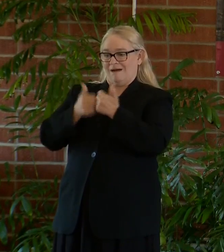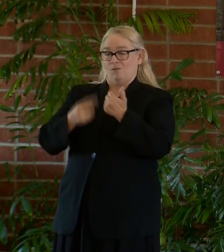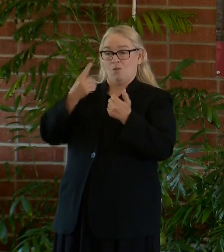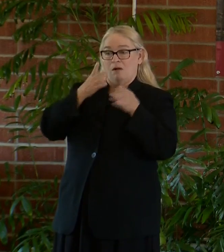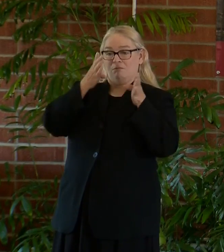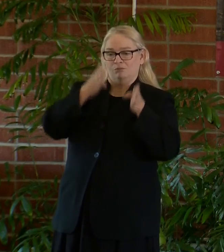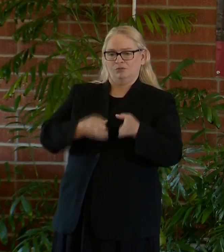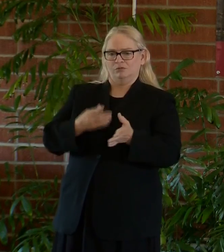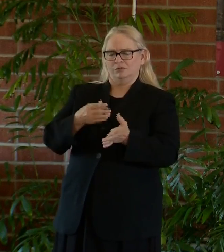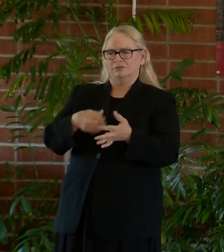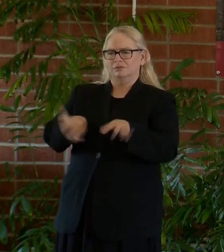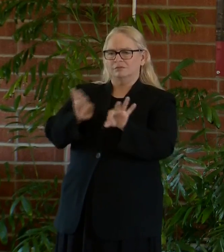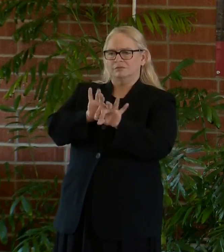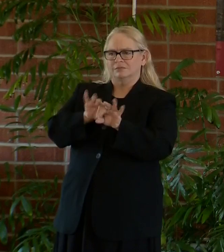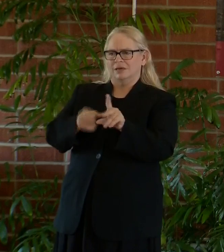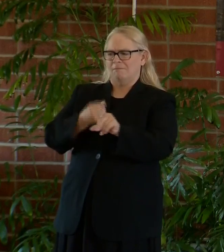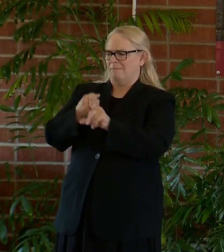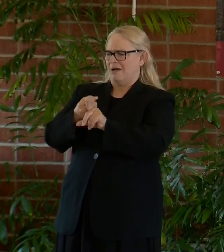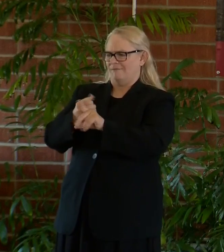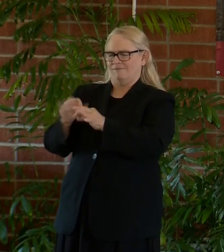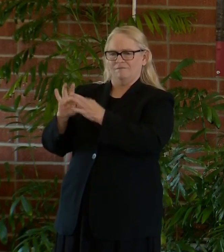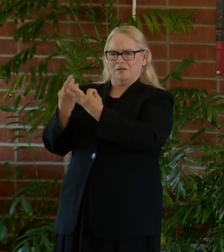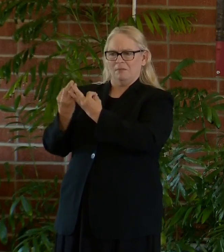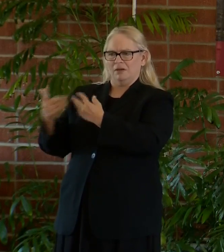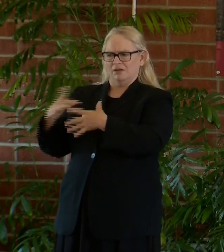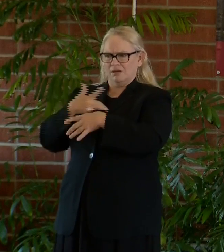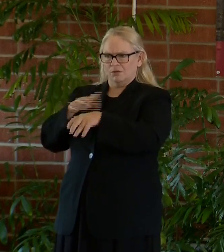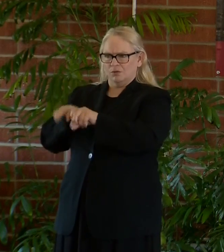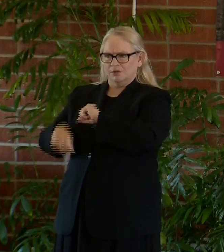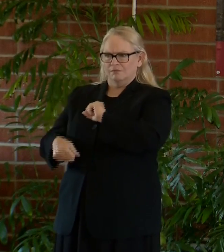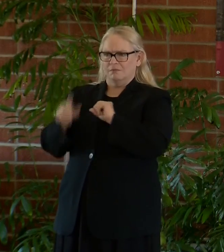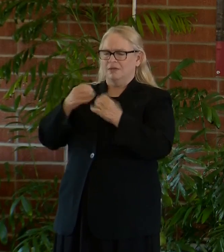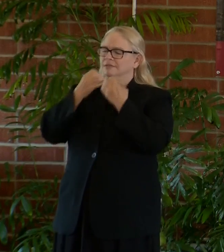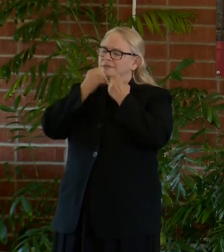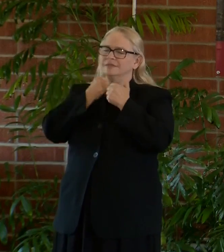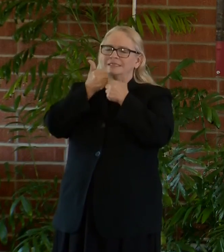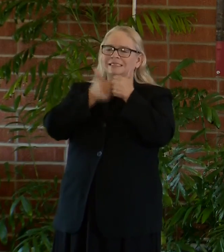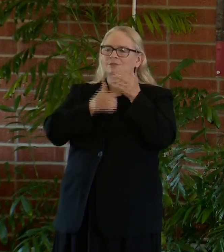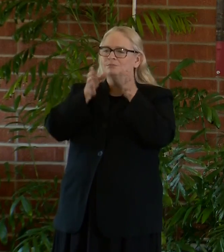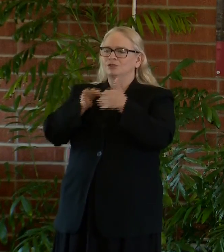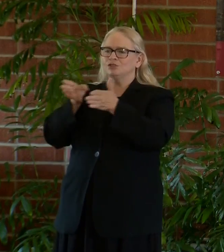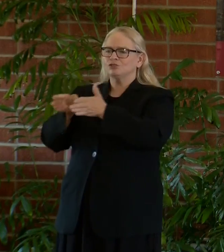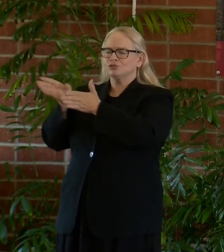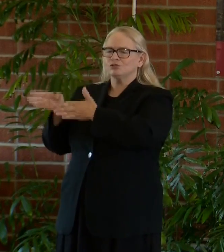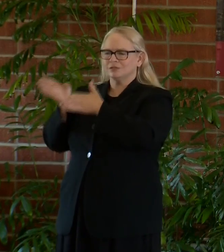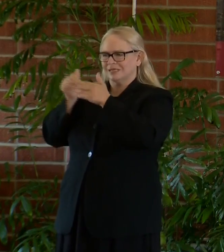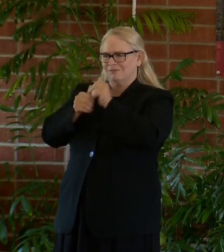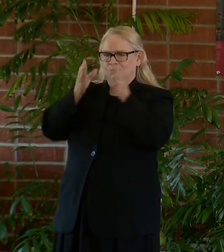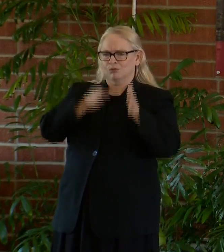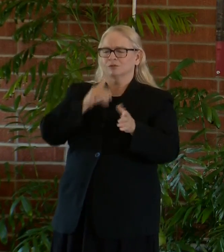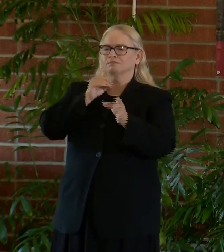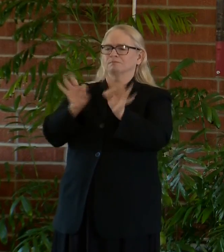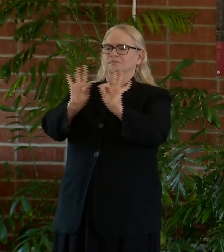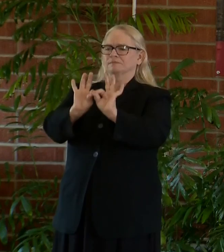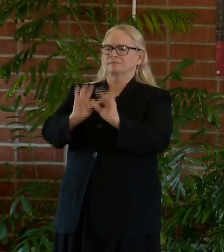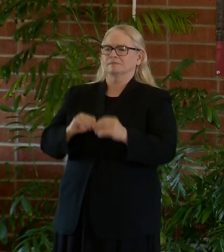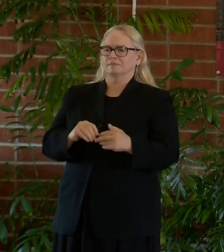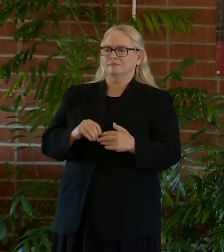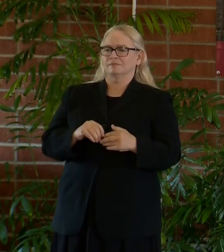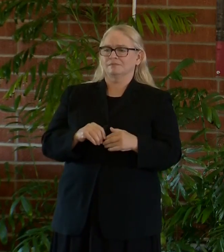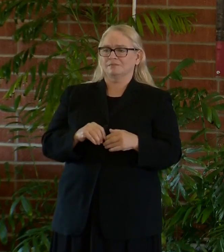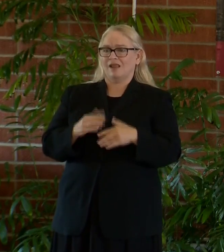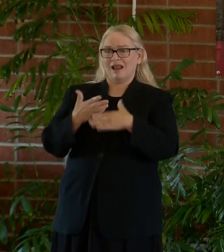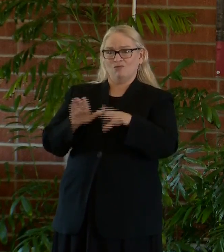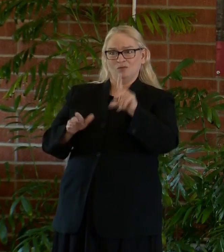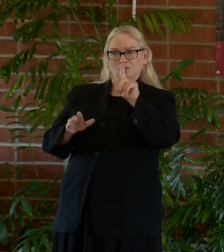29 is today's reported number, but the 7-day average masks 109 average deaths per